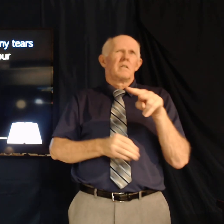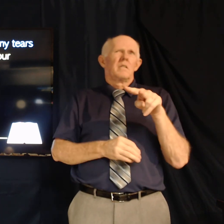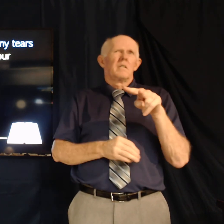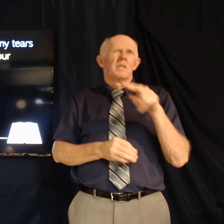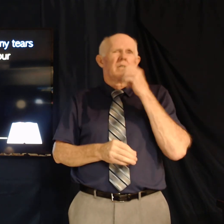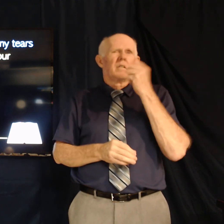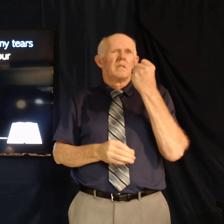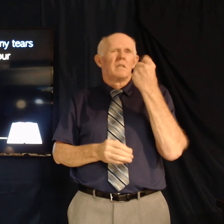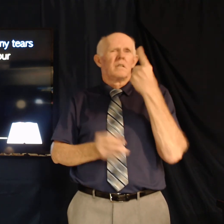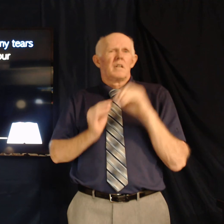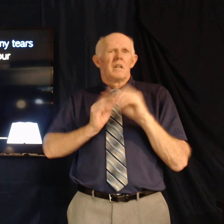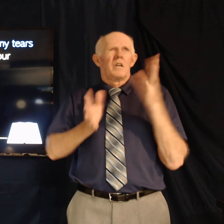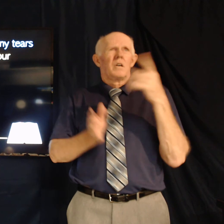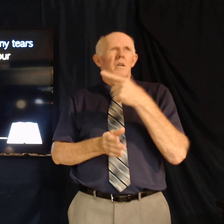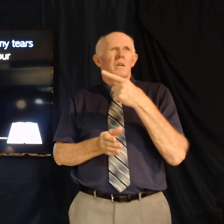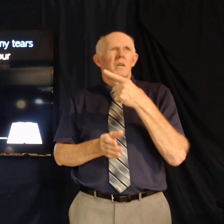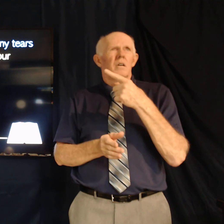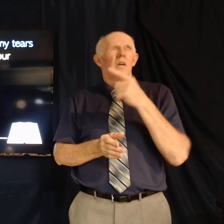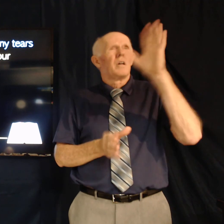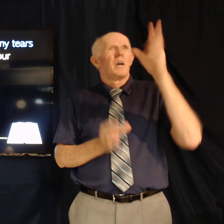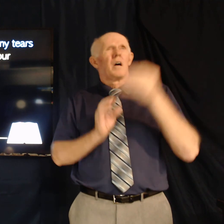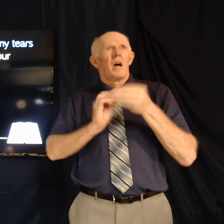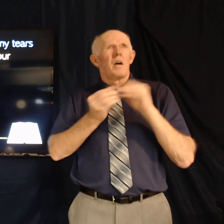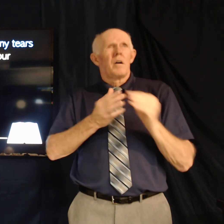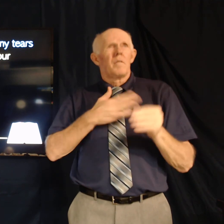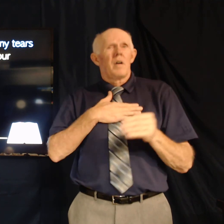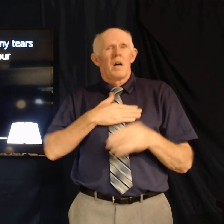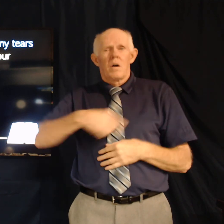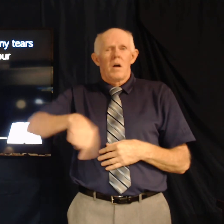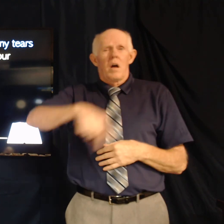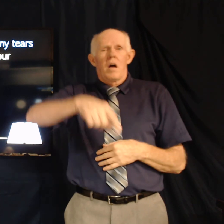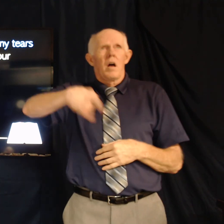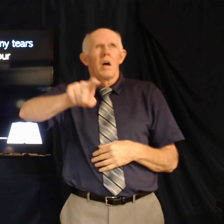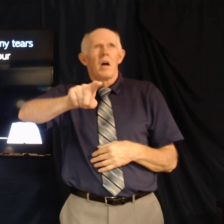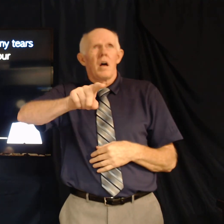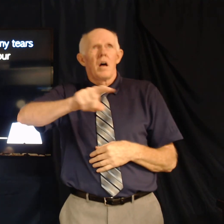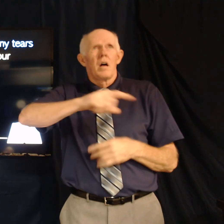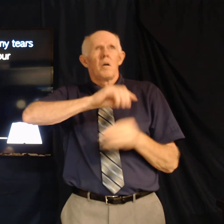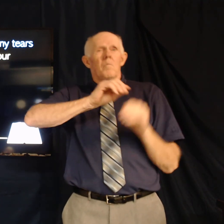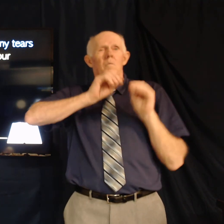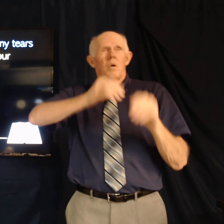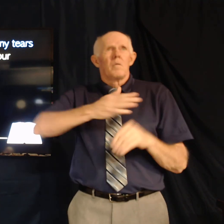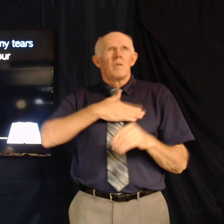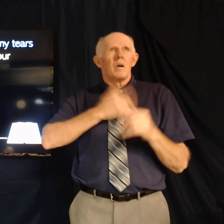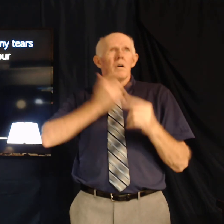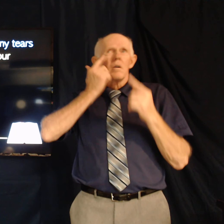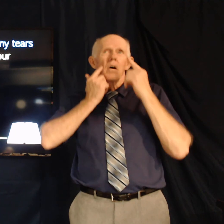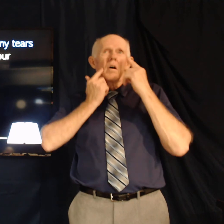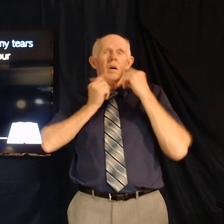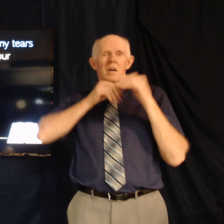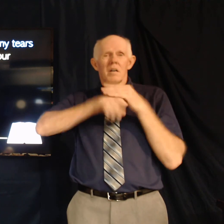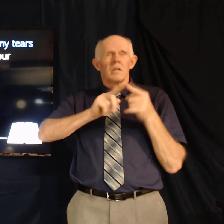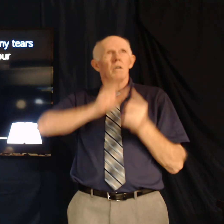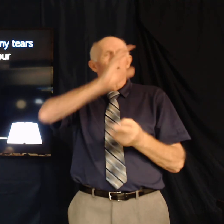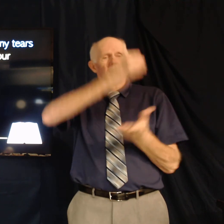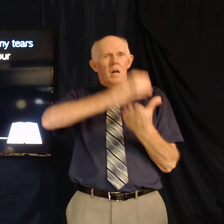This sentence is difficult to understand. Number My wanderings, put My tears